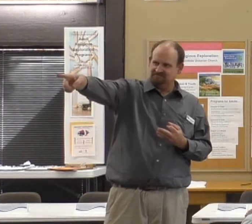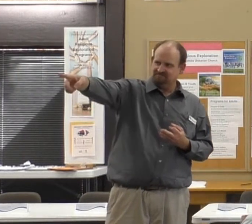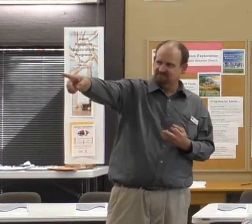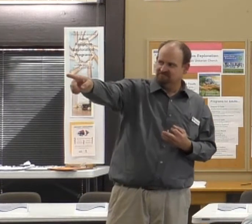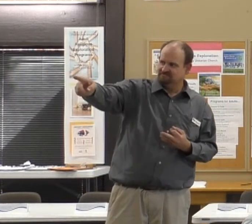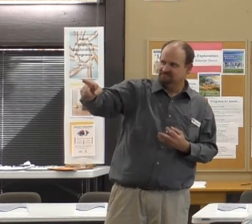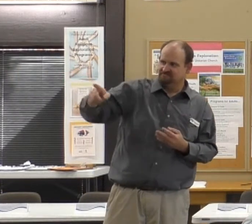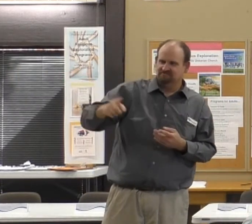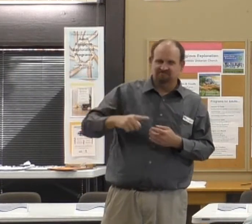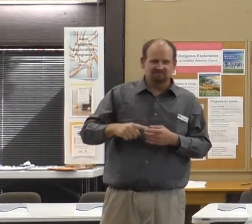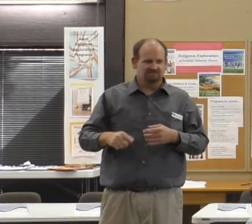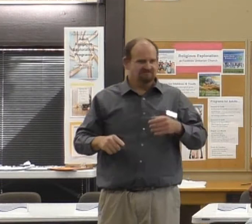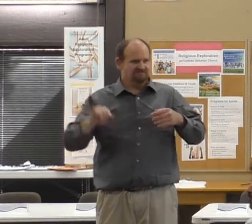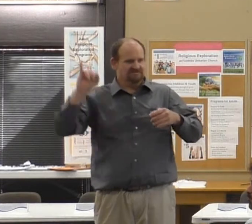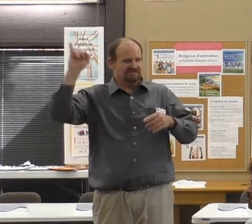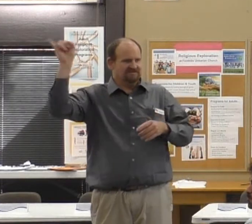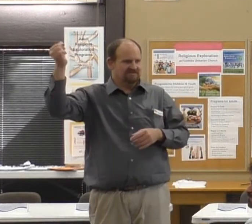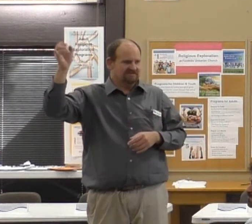Sandy Smith.